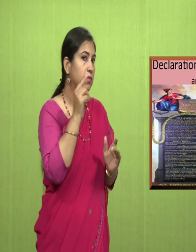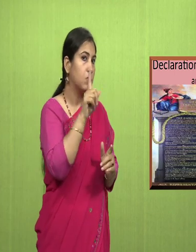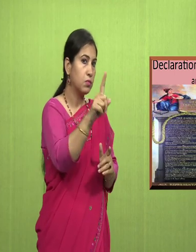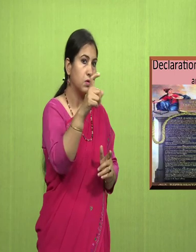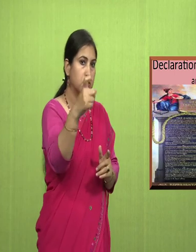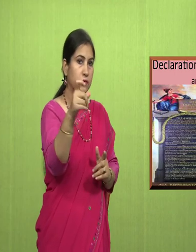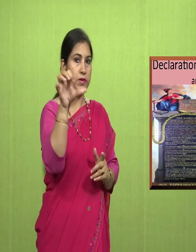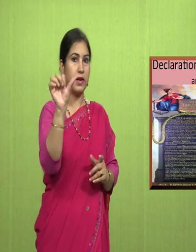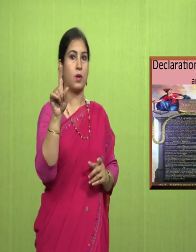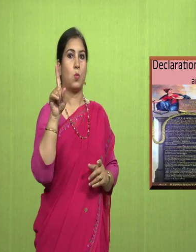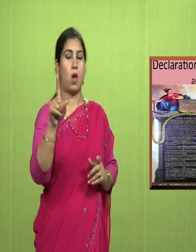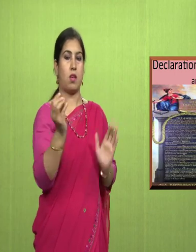1791.